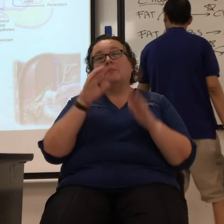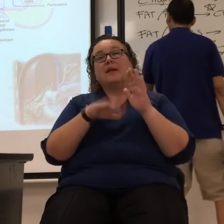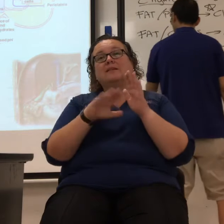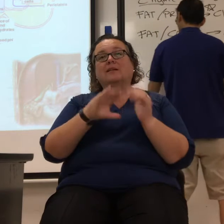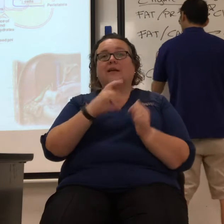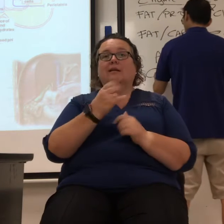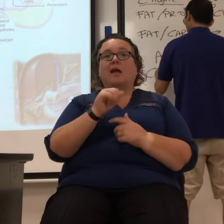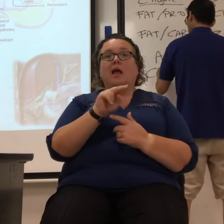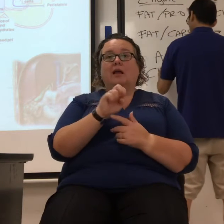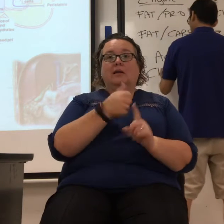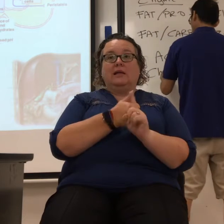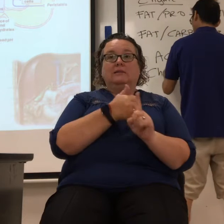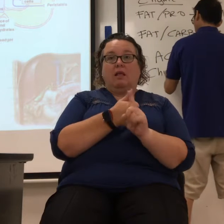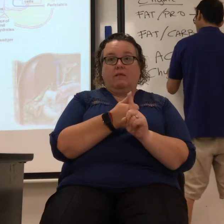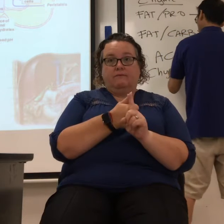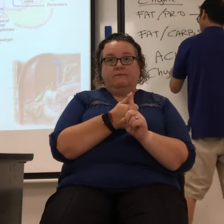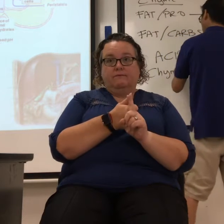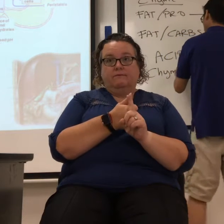itself